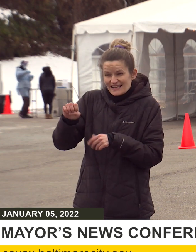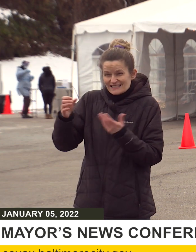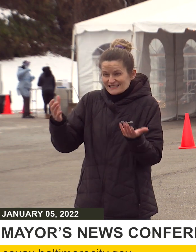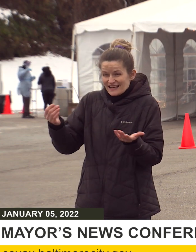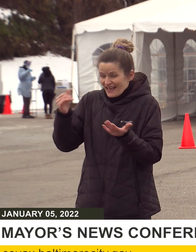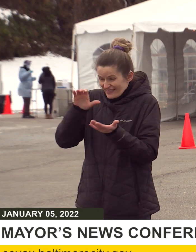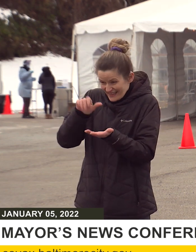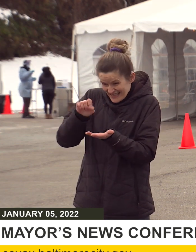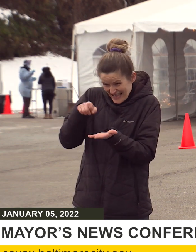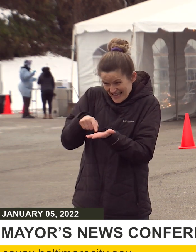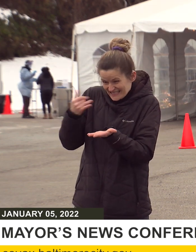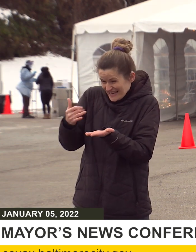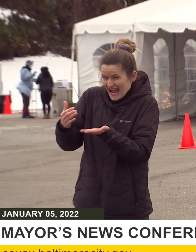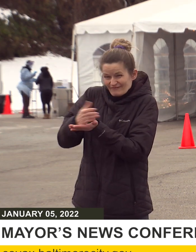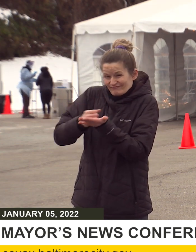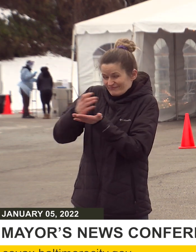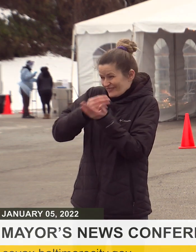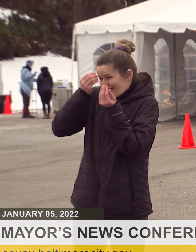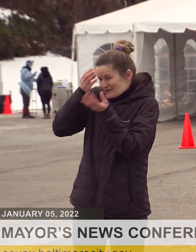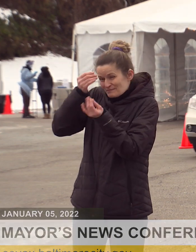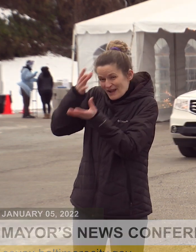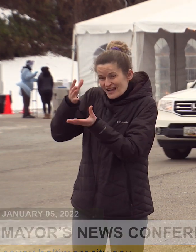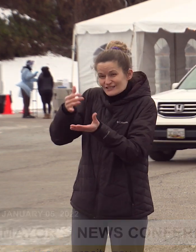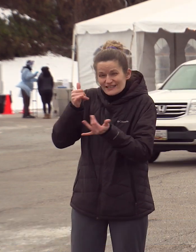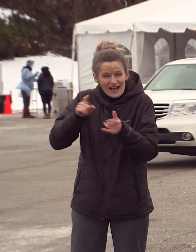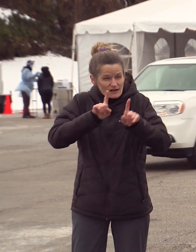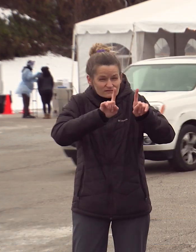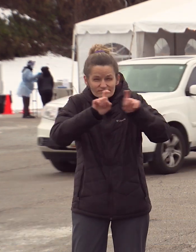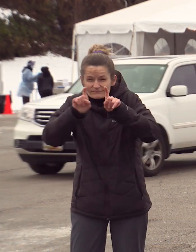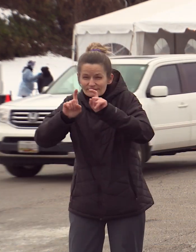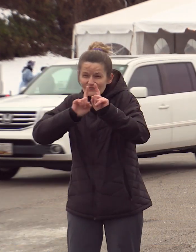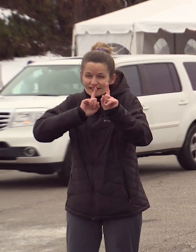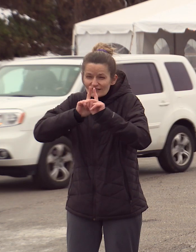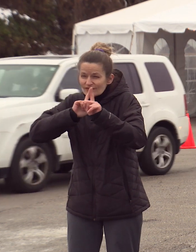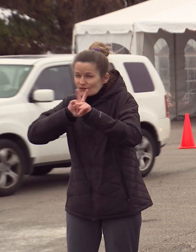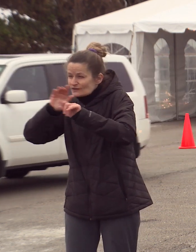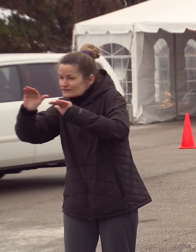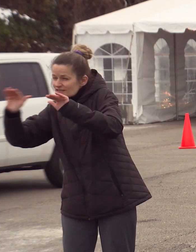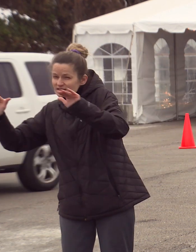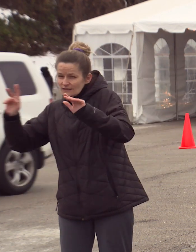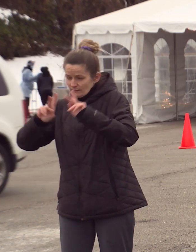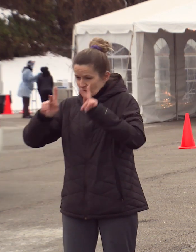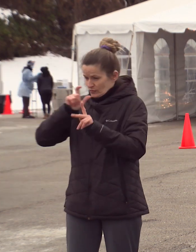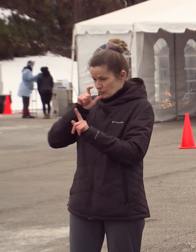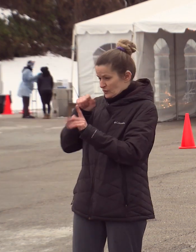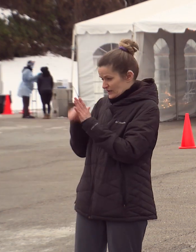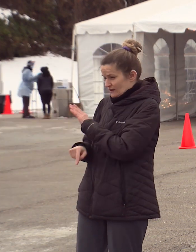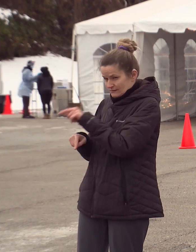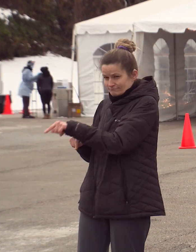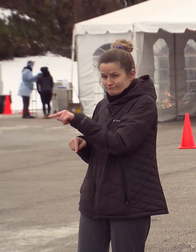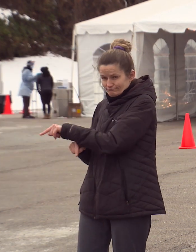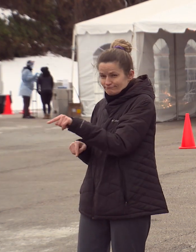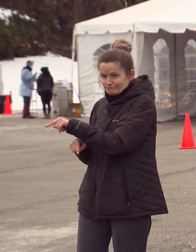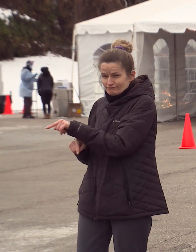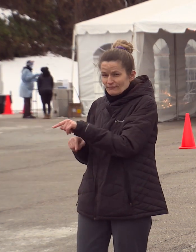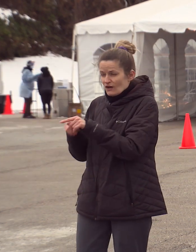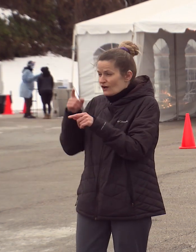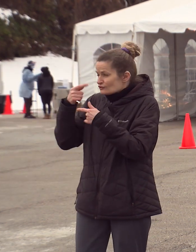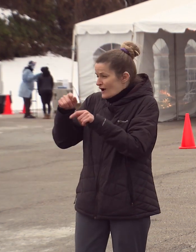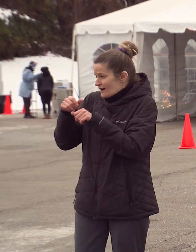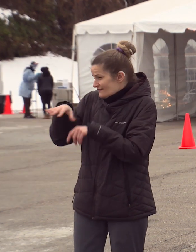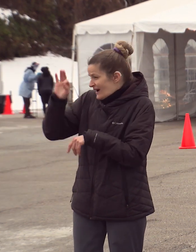ask anyone that knows who killed these young people to share that information with us. You can always give it to the